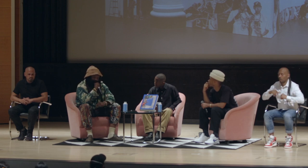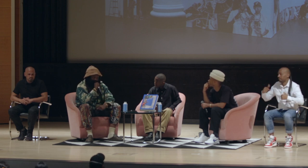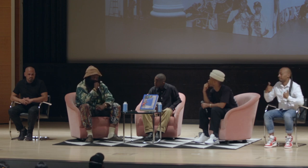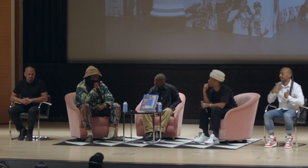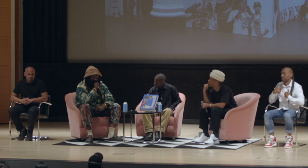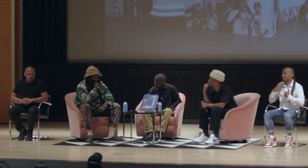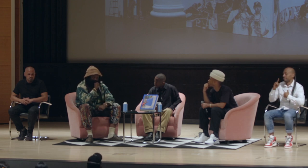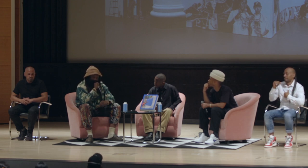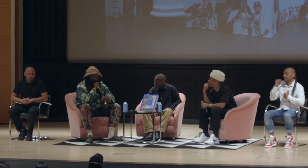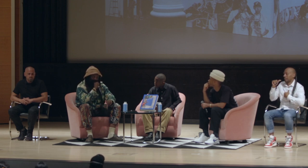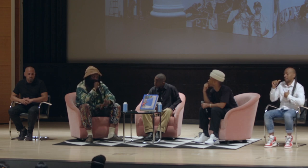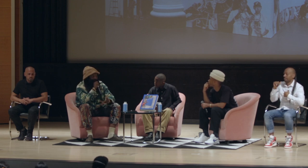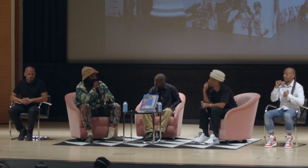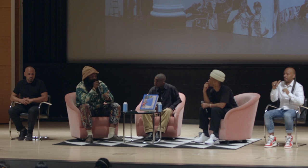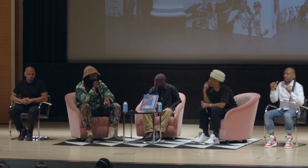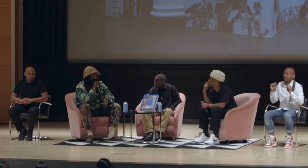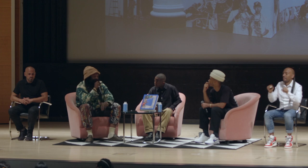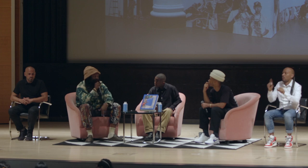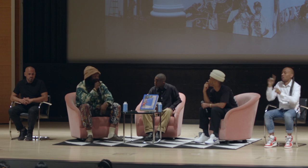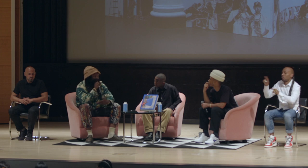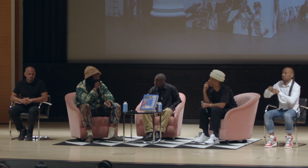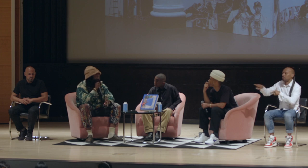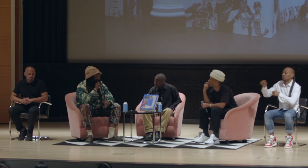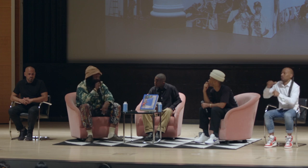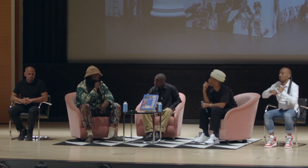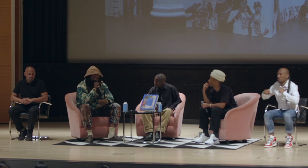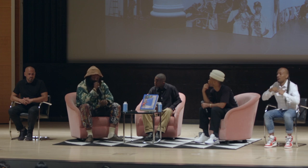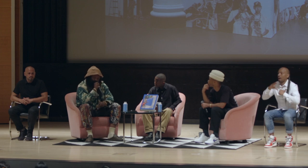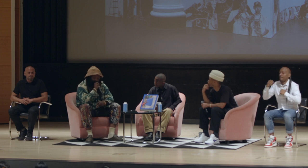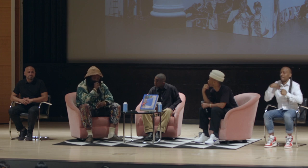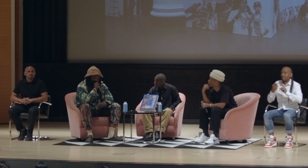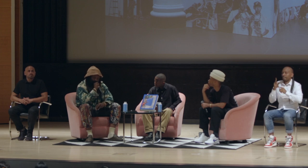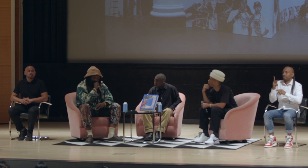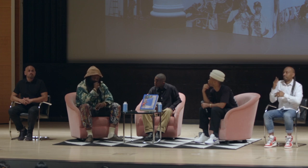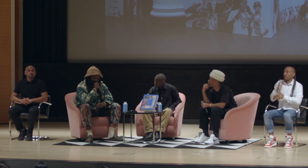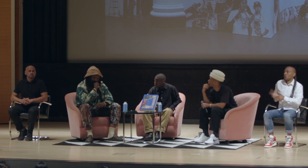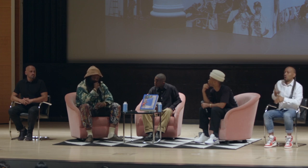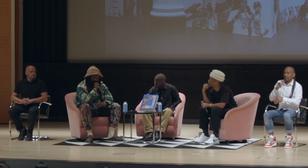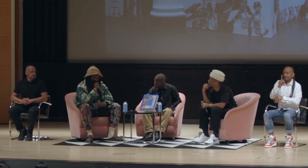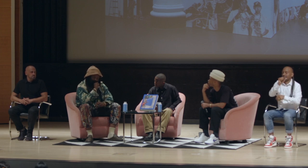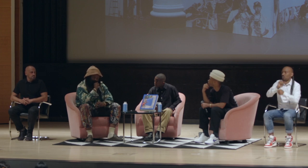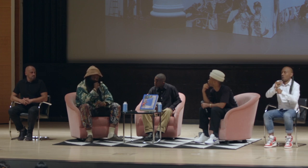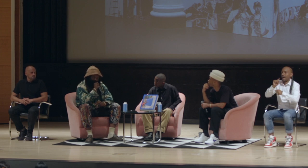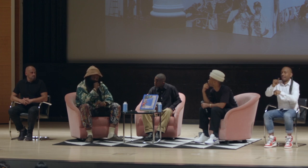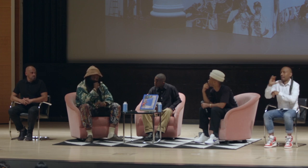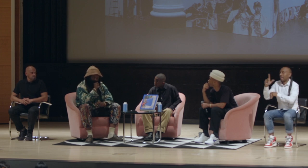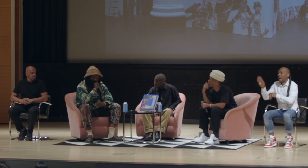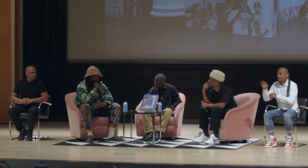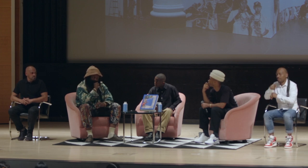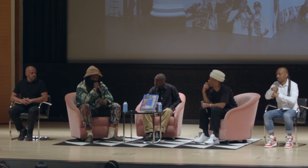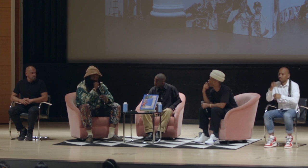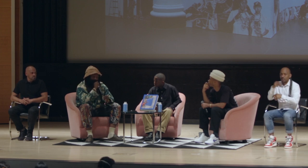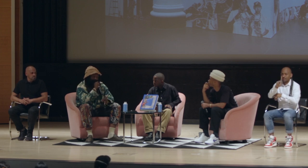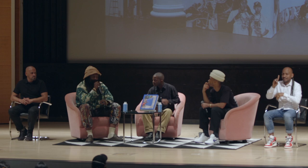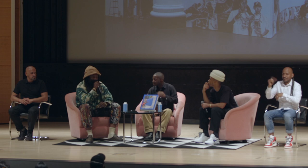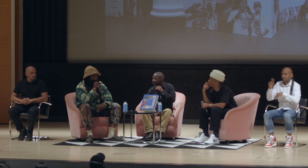can't go to the show. I had a dinner, Marc Jacobs dinner. A-Side had to work at Bodega and DJ. And V sent another cryptic